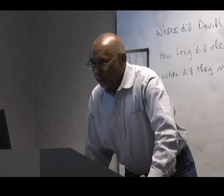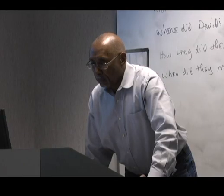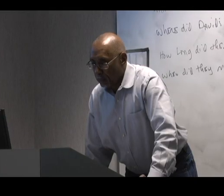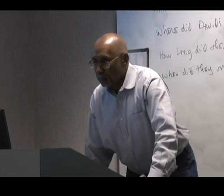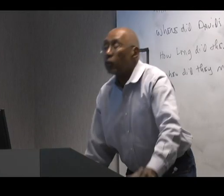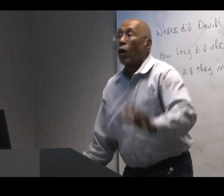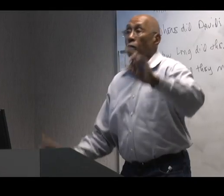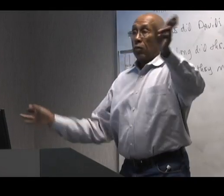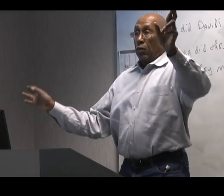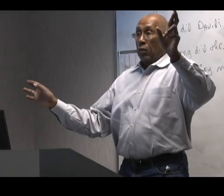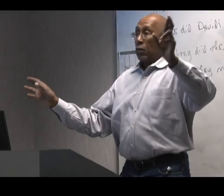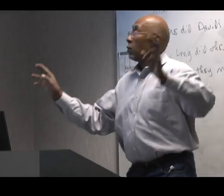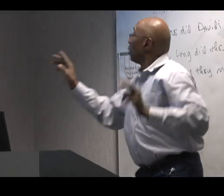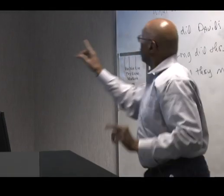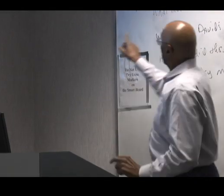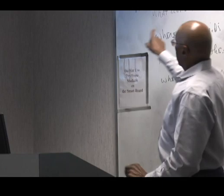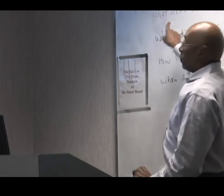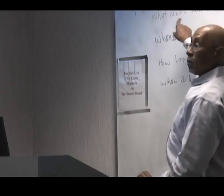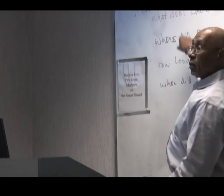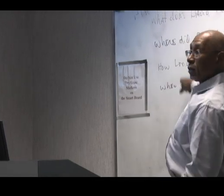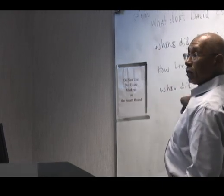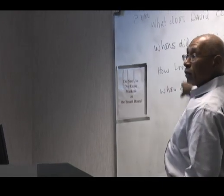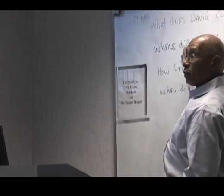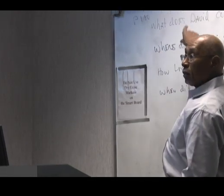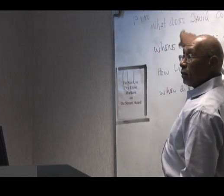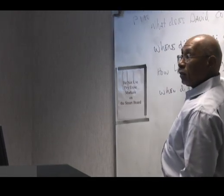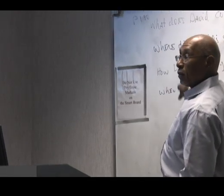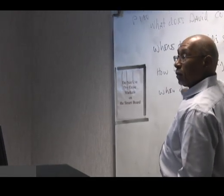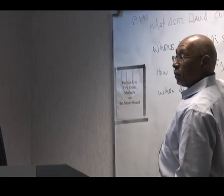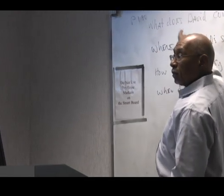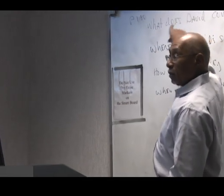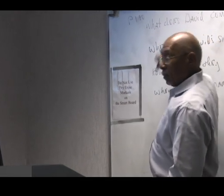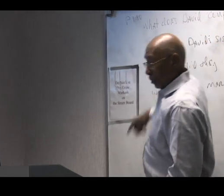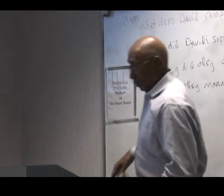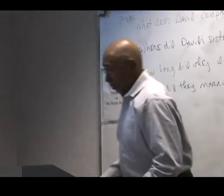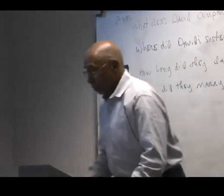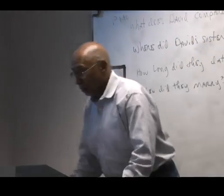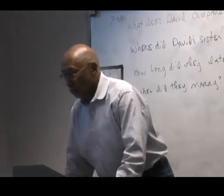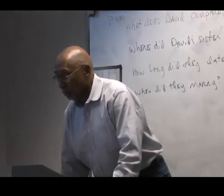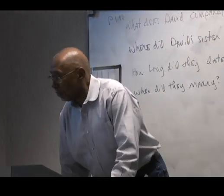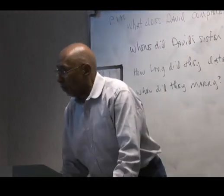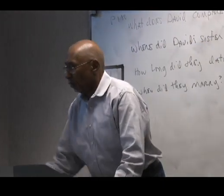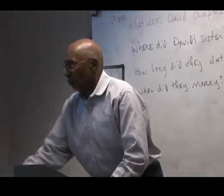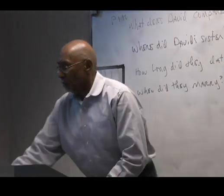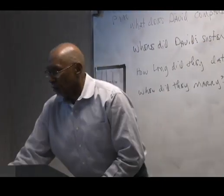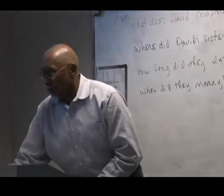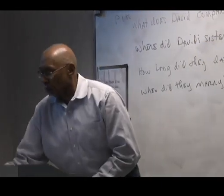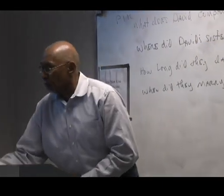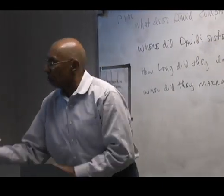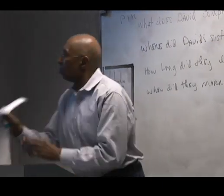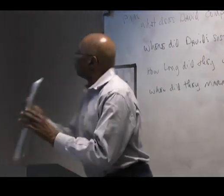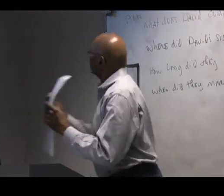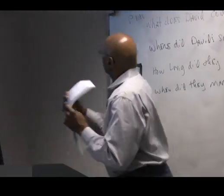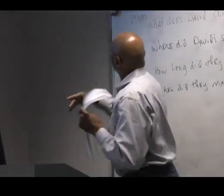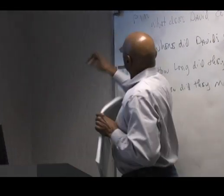and enjoying himself. For me, I retired when the program closed at the Research and Training Center. But Glenn moved over